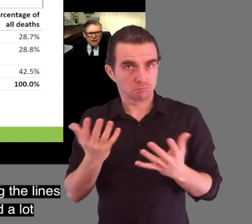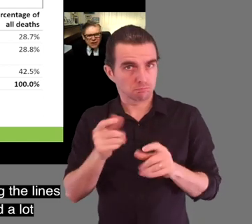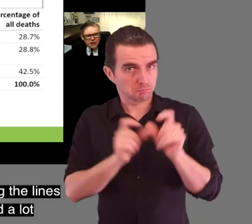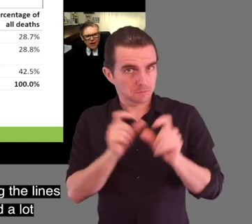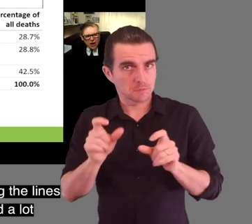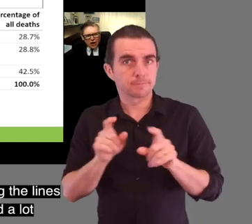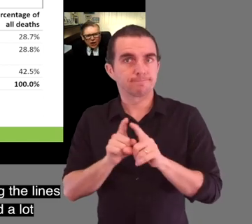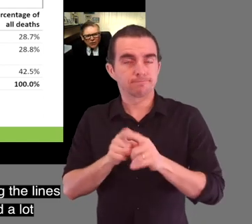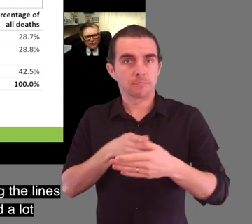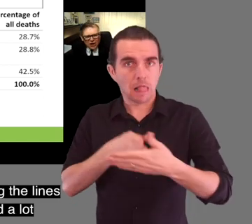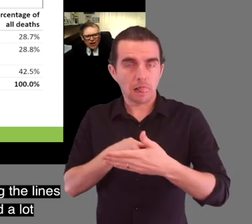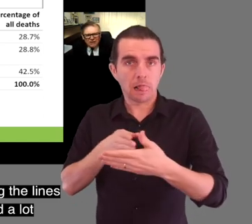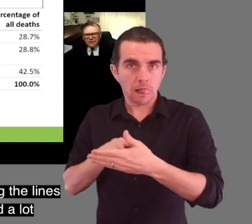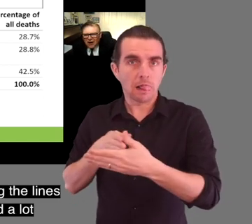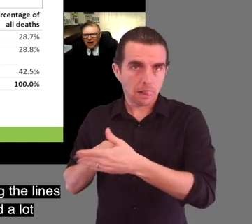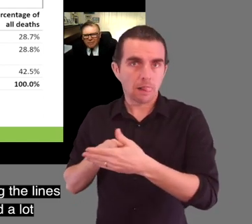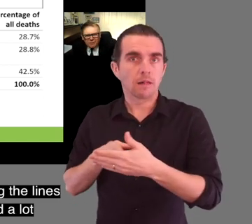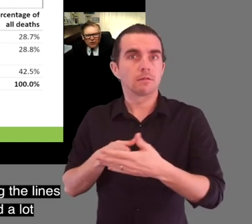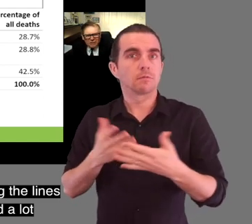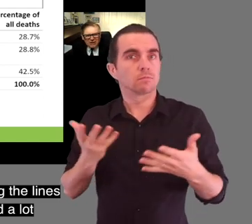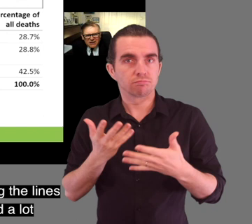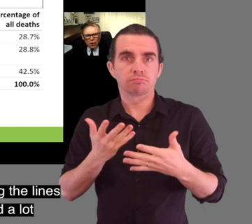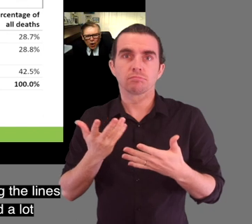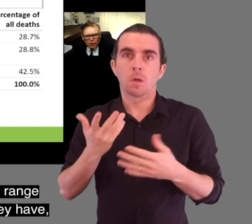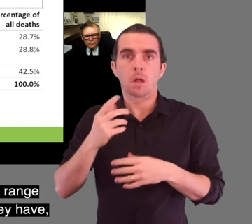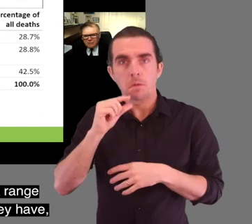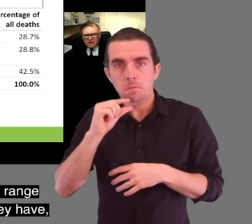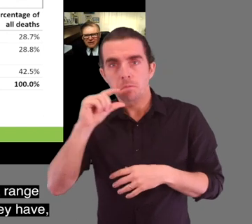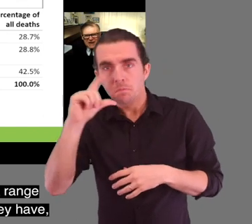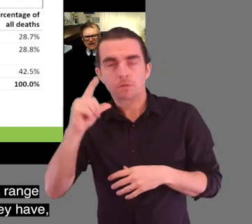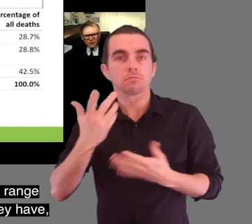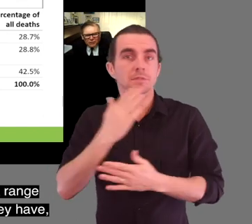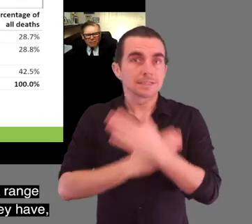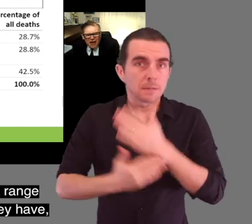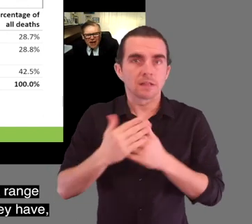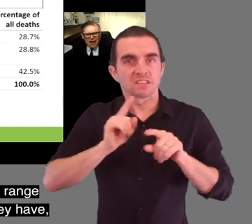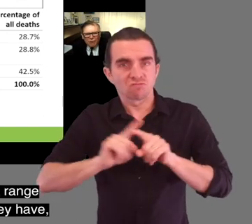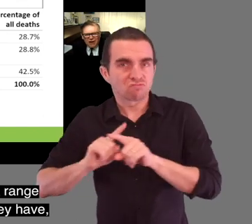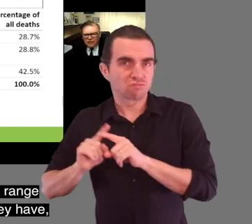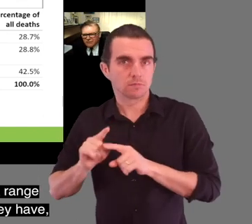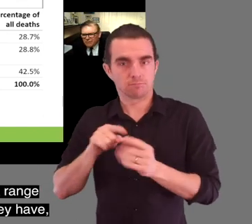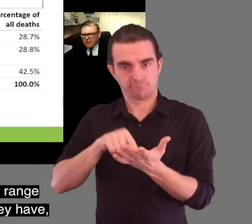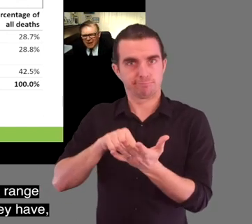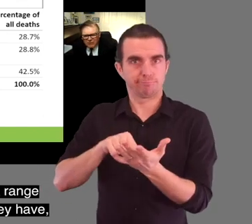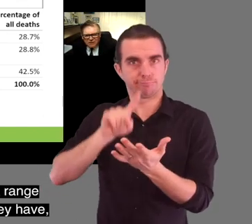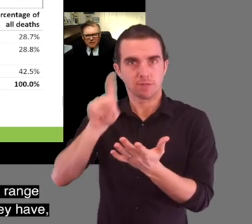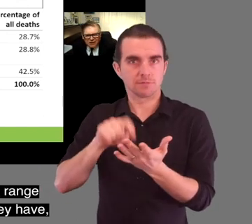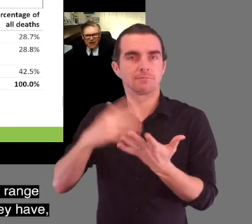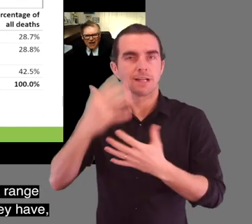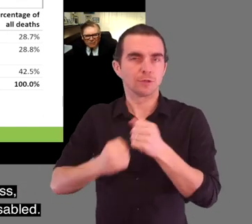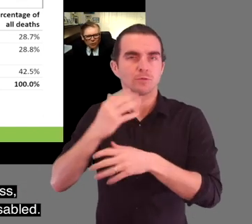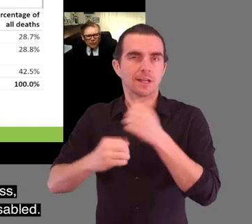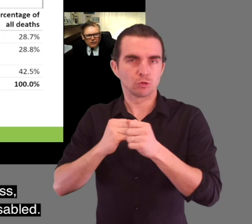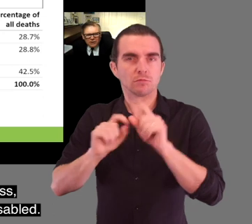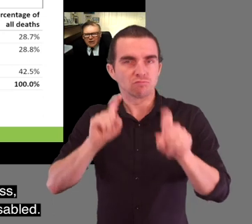questions along the lines of, are people limited a lot or limited a little by a range of impairments that they